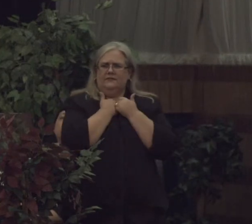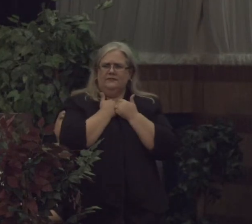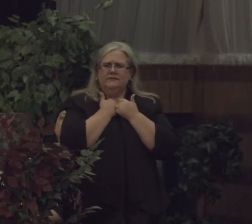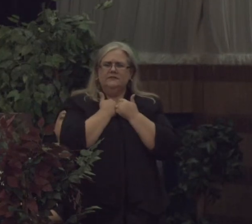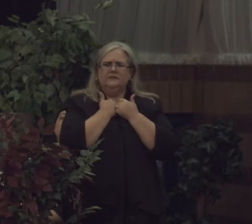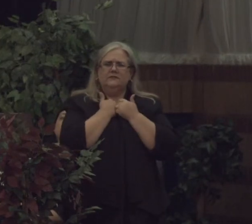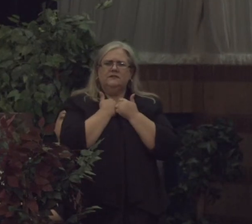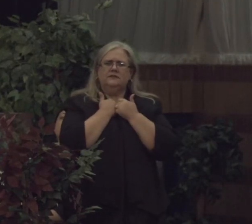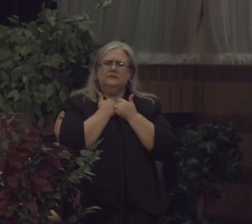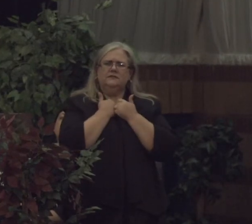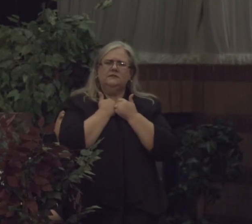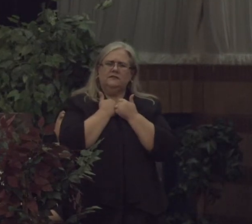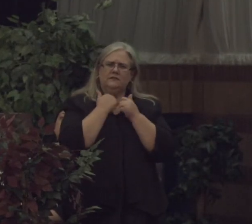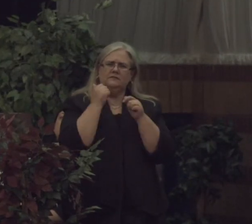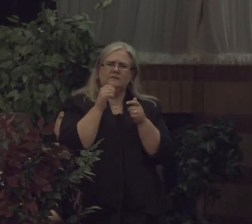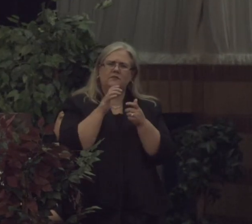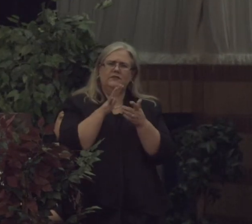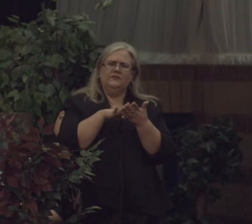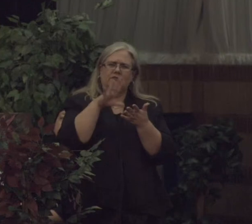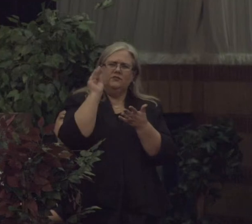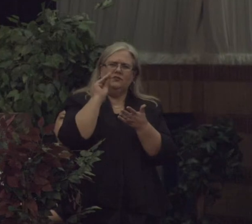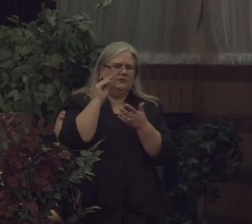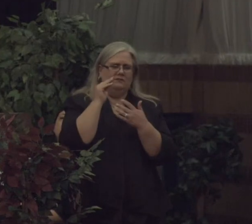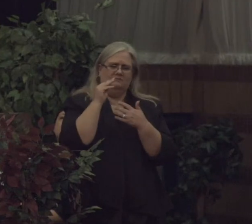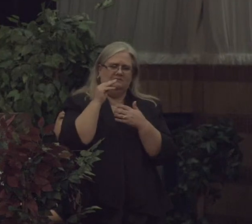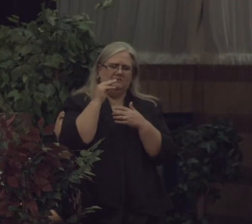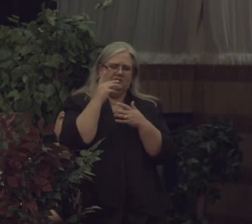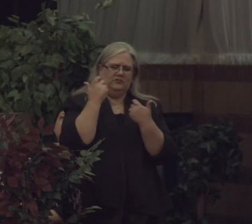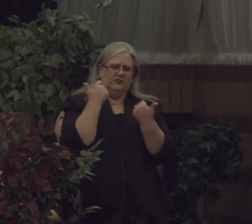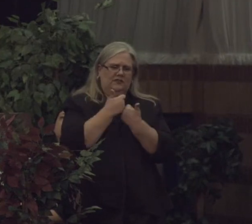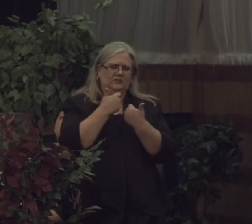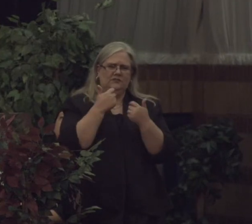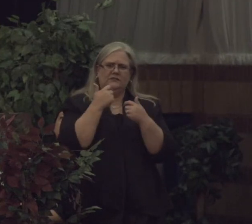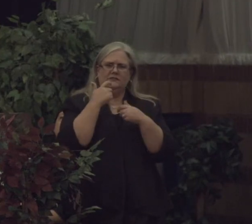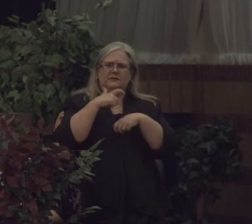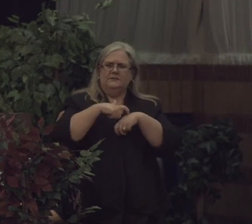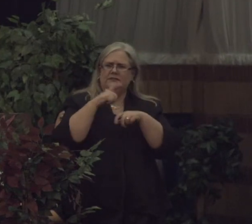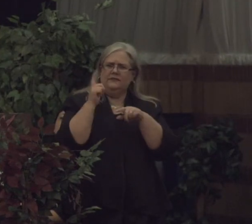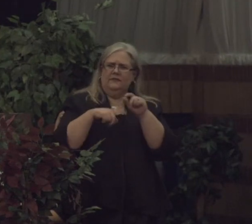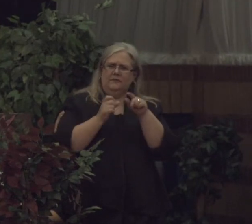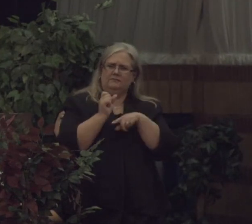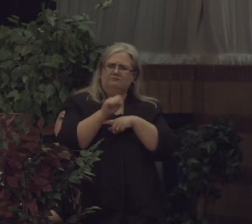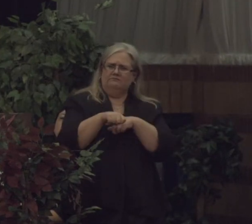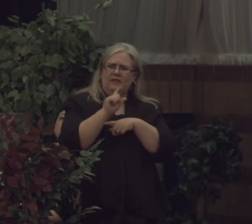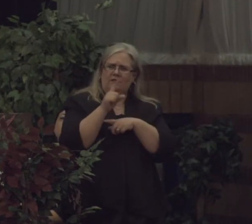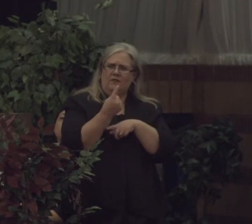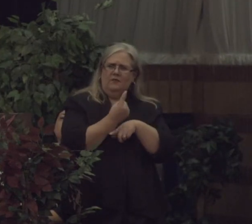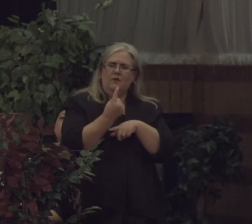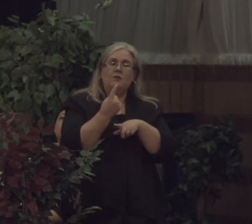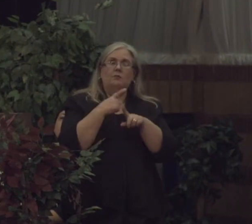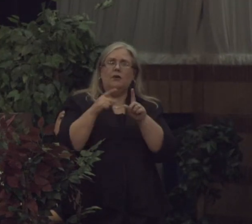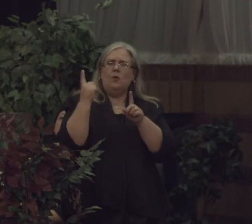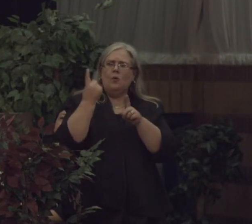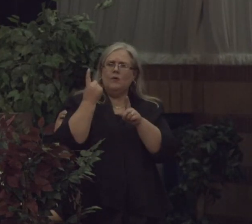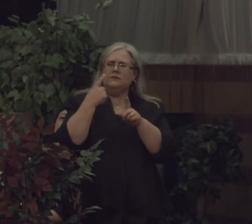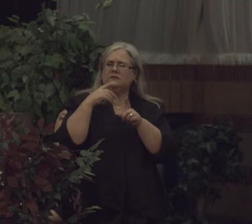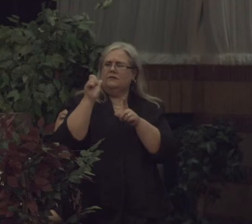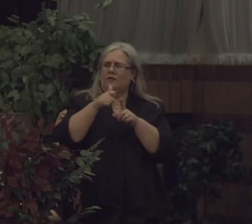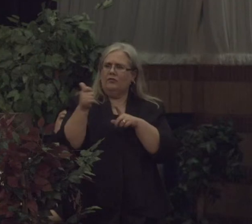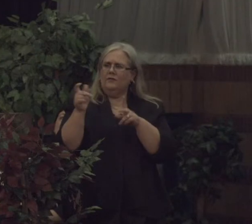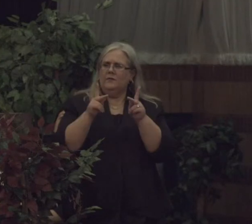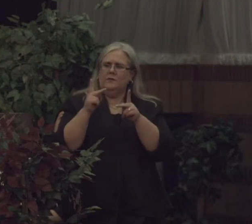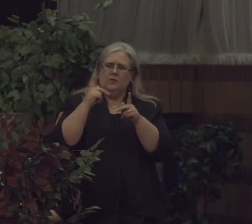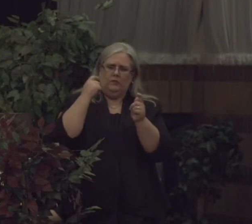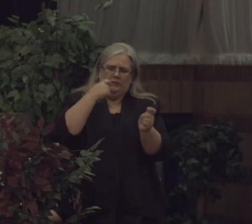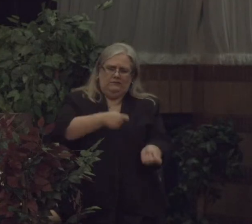learned that these challenging times cannot be surmounted alone. With every stumble that we take, there are always those by our side who will pick us up and